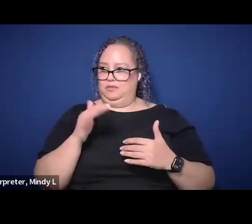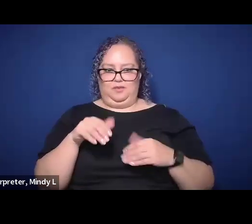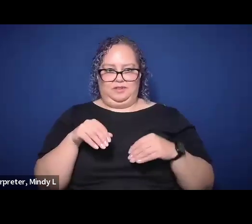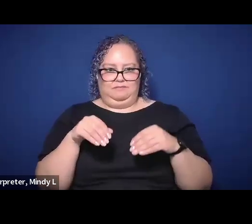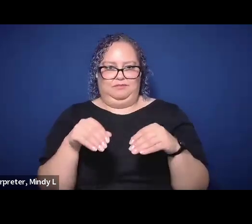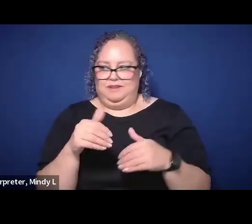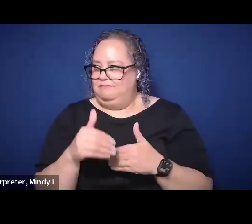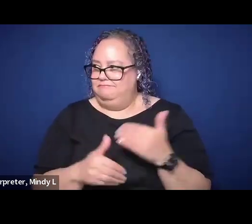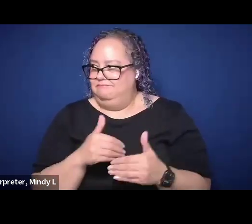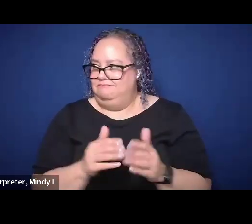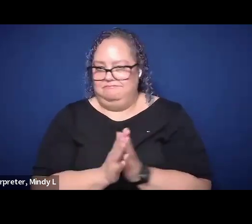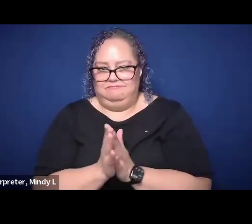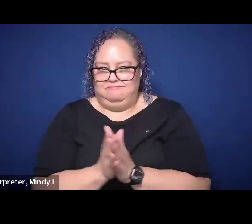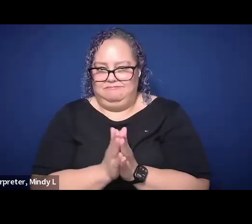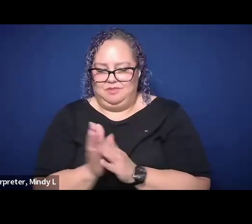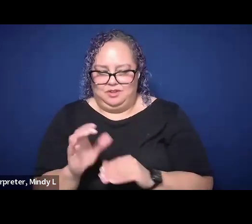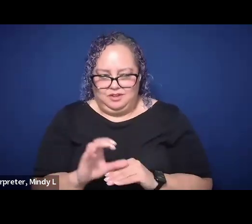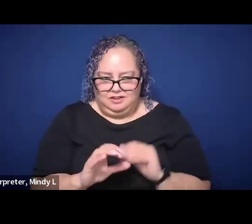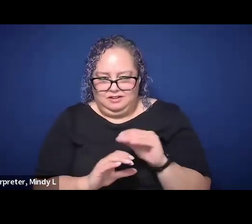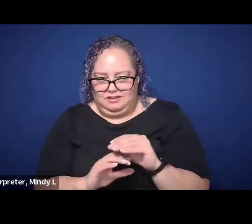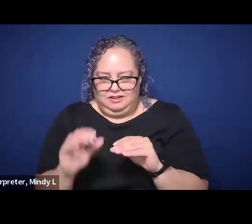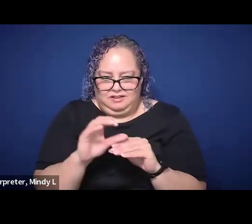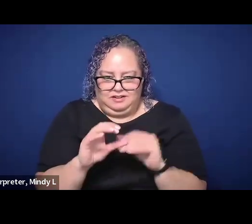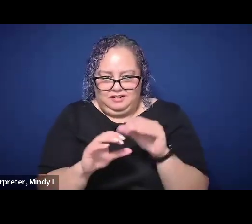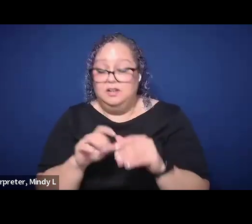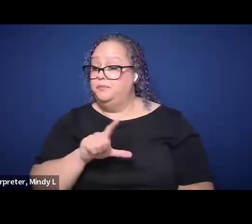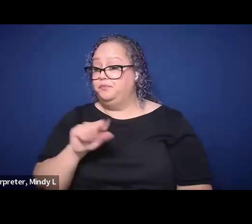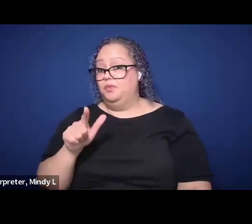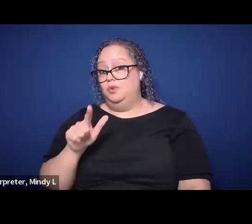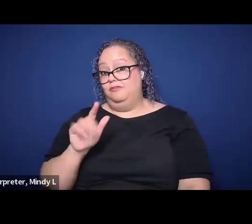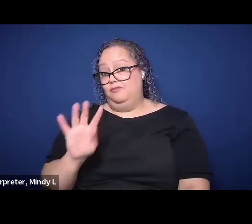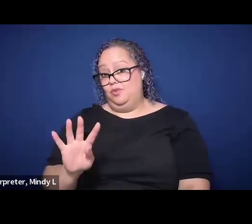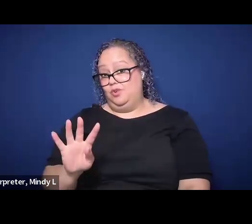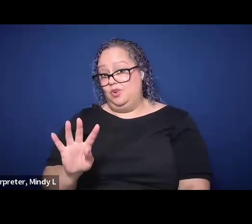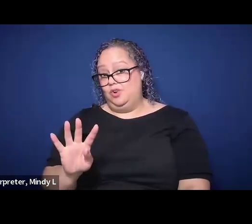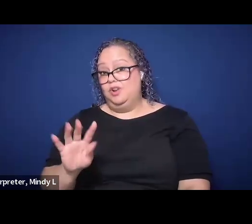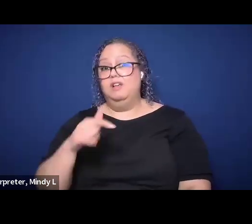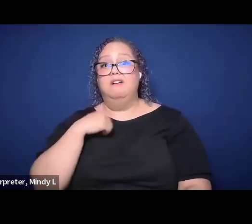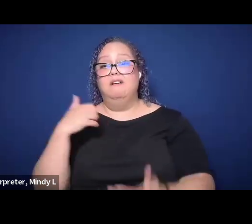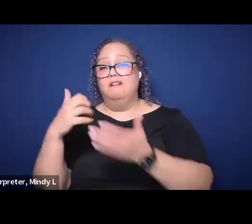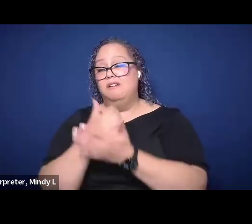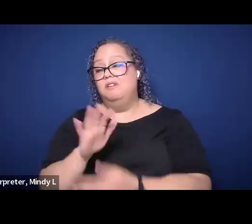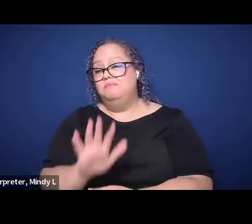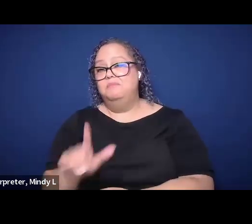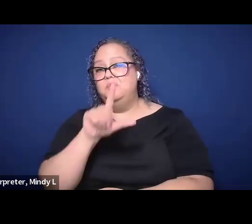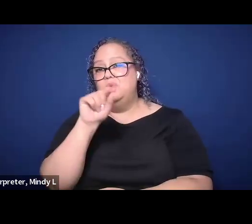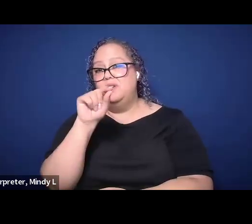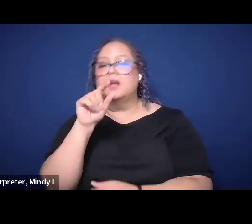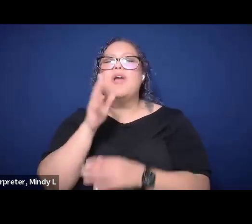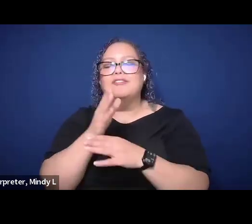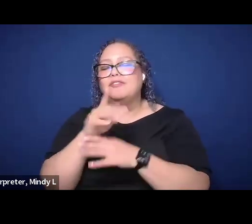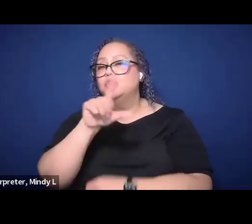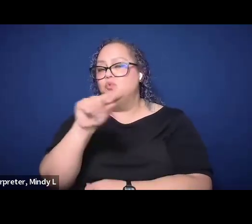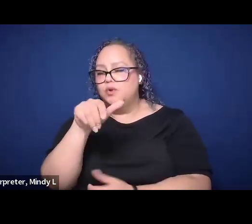and we built on it. And in 2024, I averaged $20,000 a month in revenue. In August